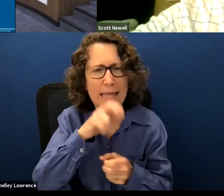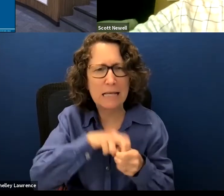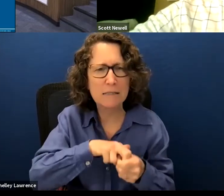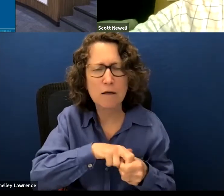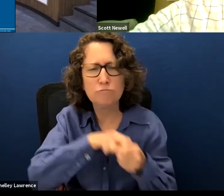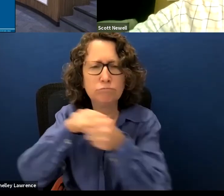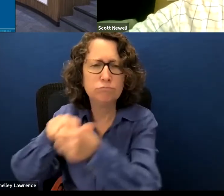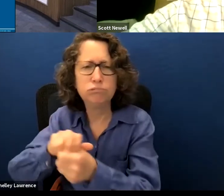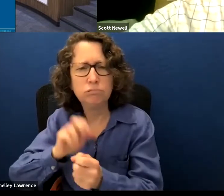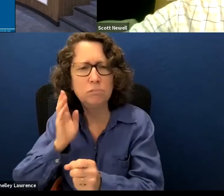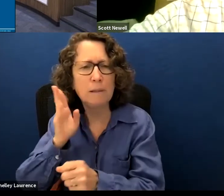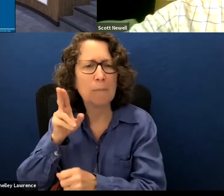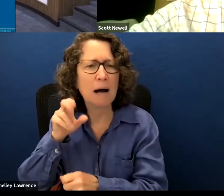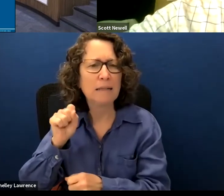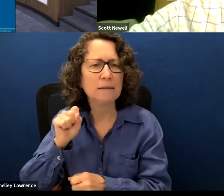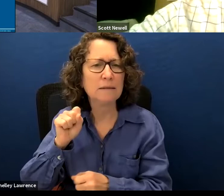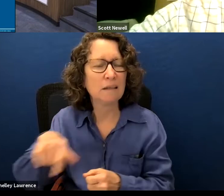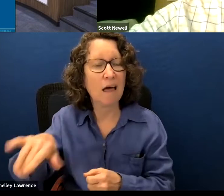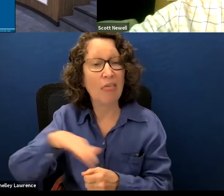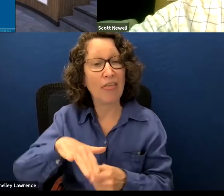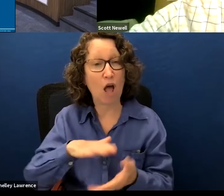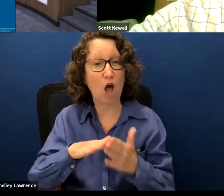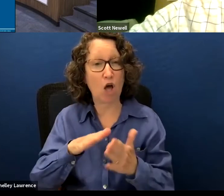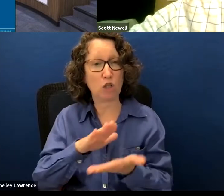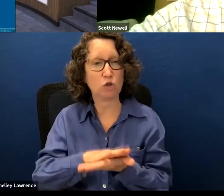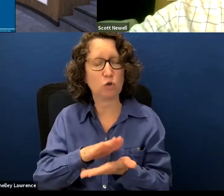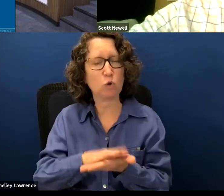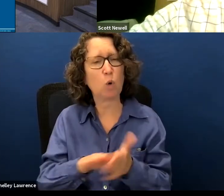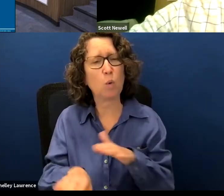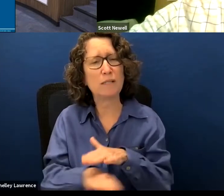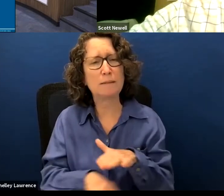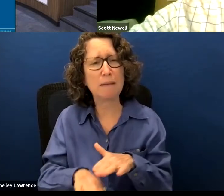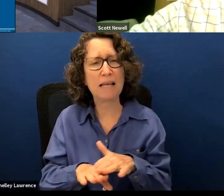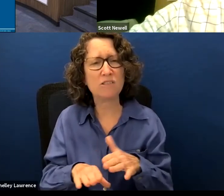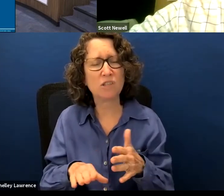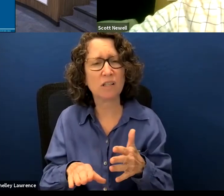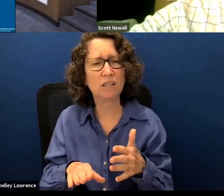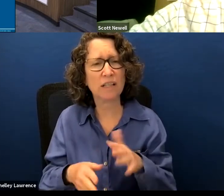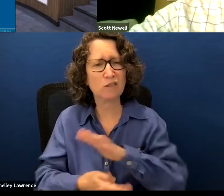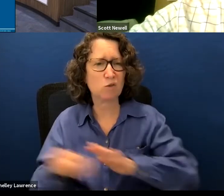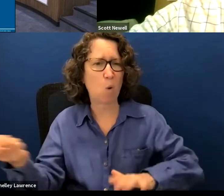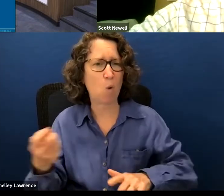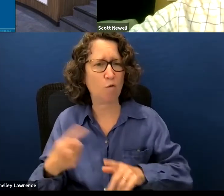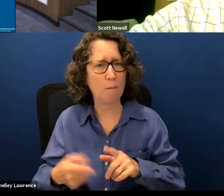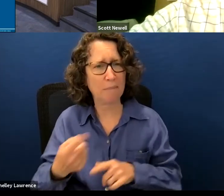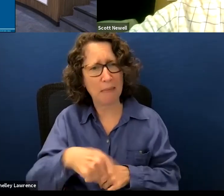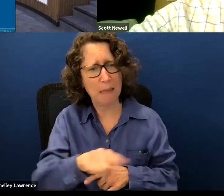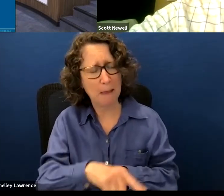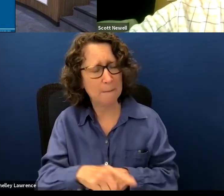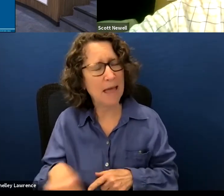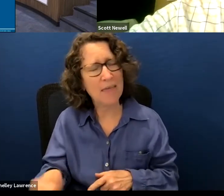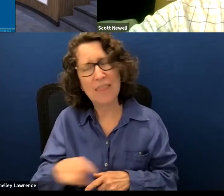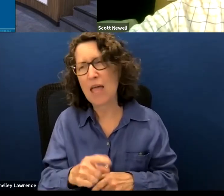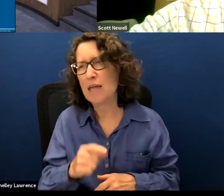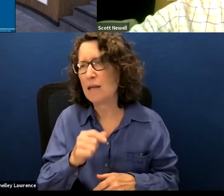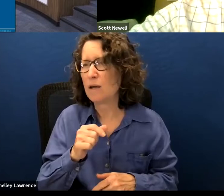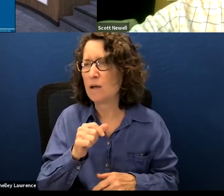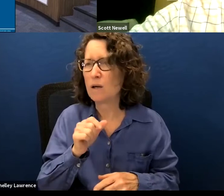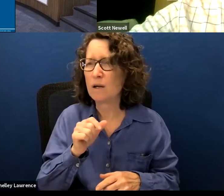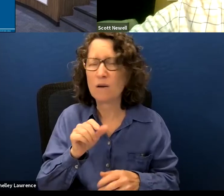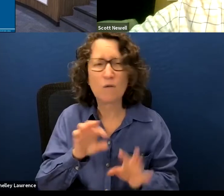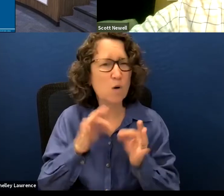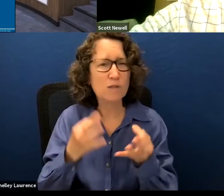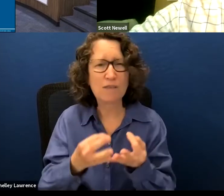east side because their neighborhood school was basically sold out from underneath them. And they were deprived, those families